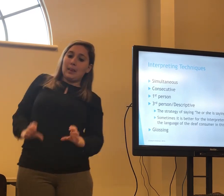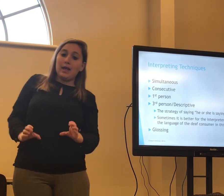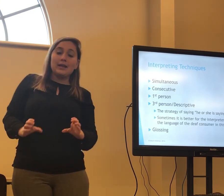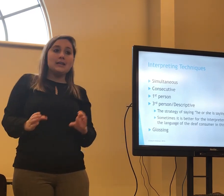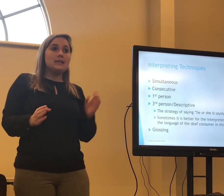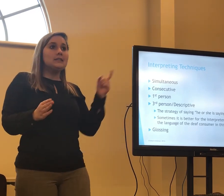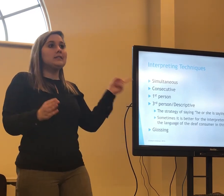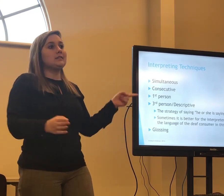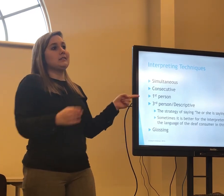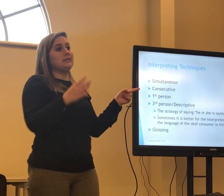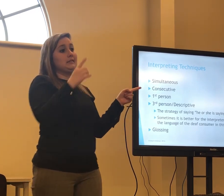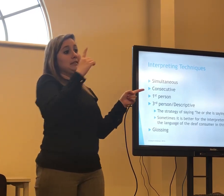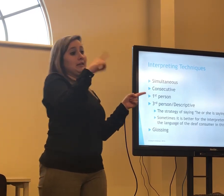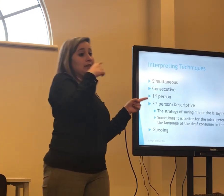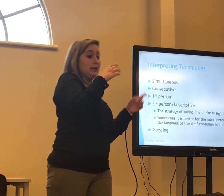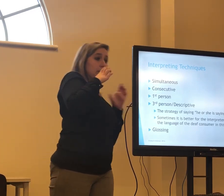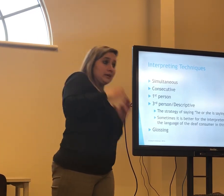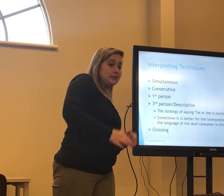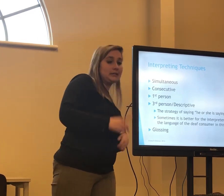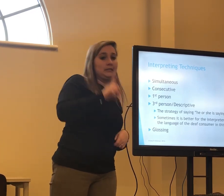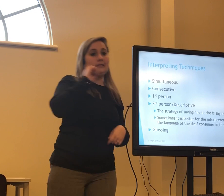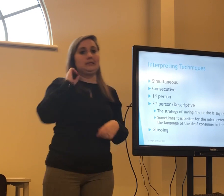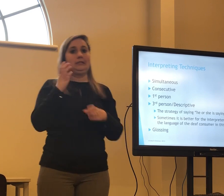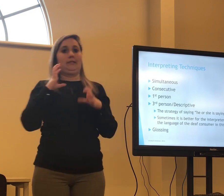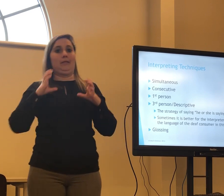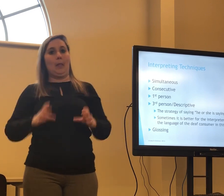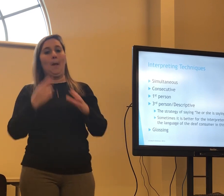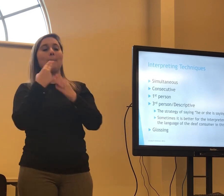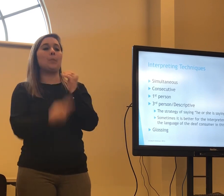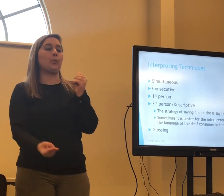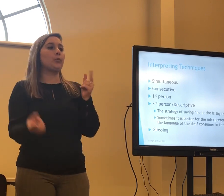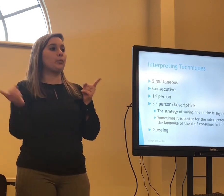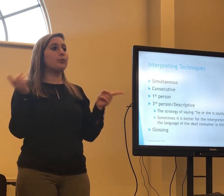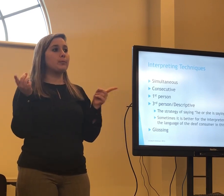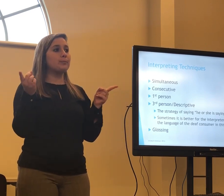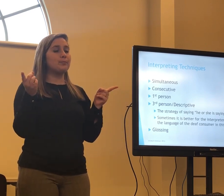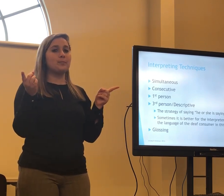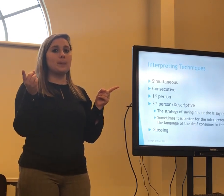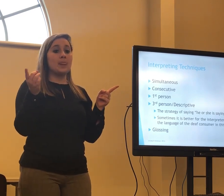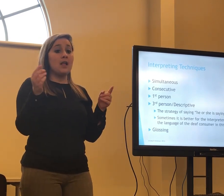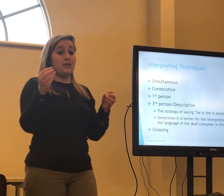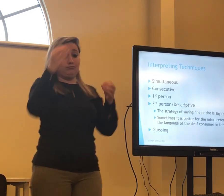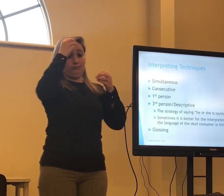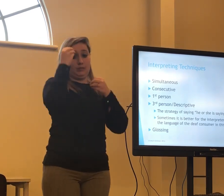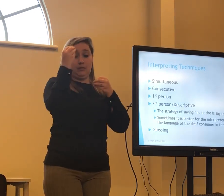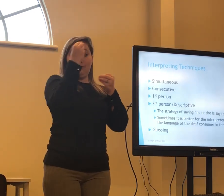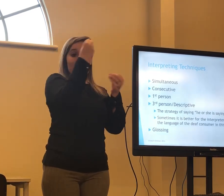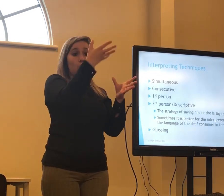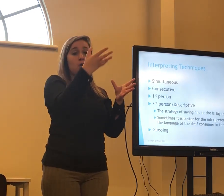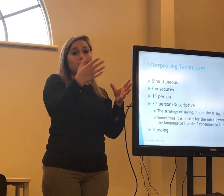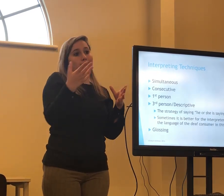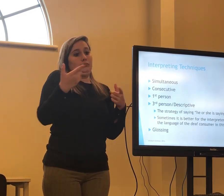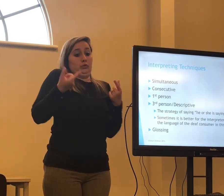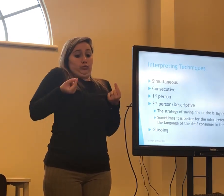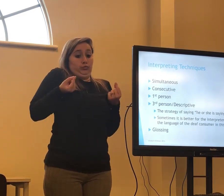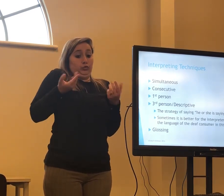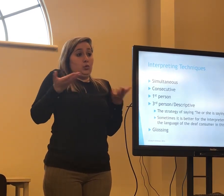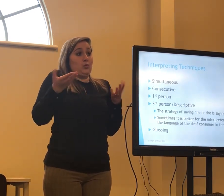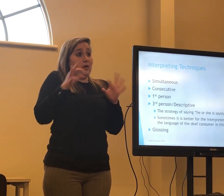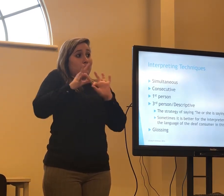your hearing client and your deaf client, and let them know what I'm doing as an interpreter. Okay, ready to go on? How are we